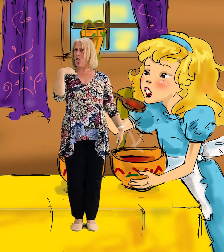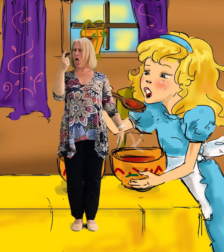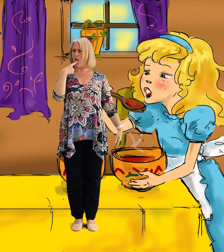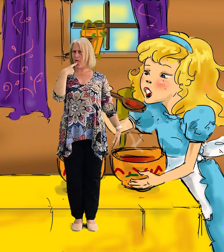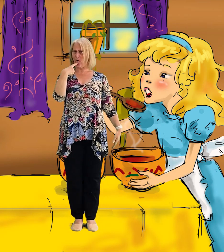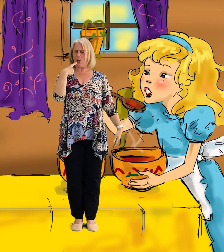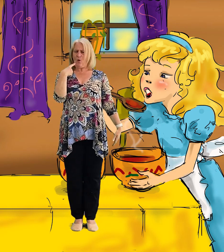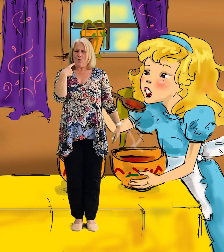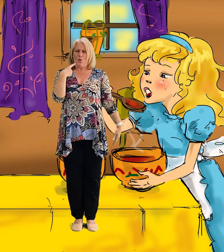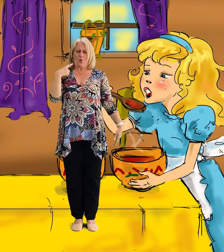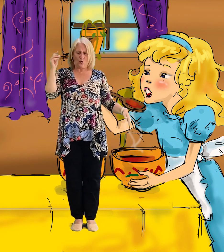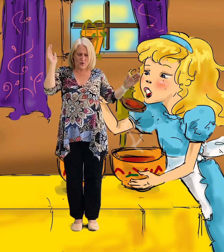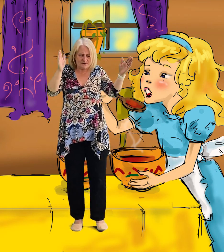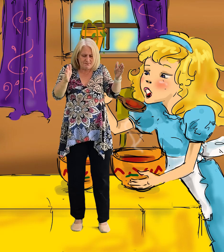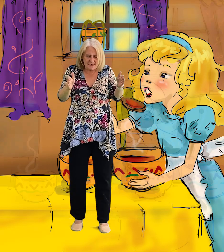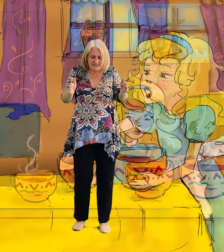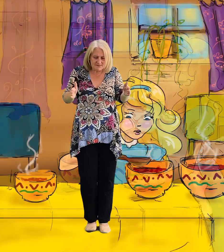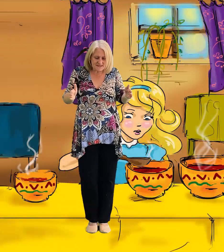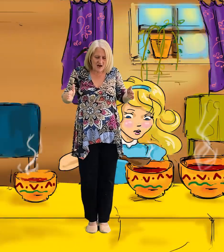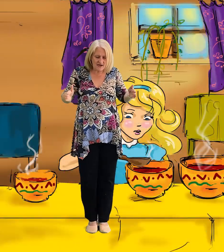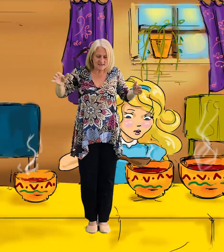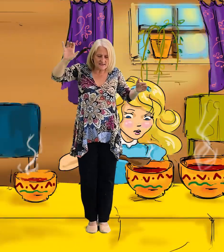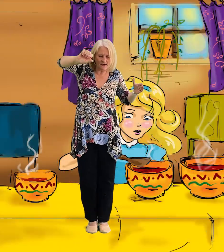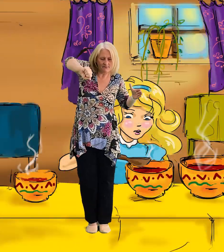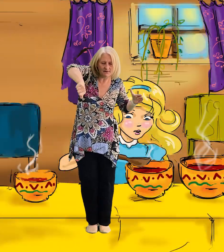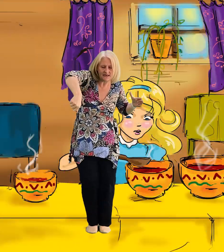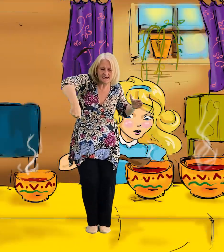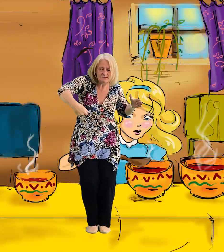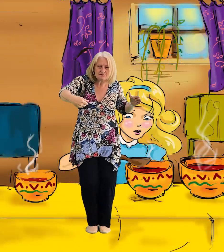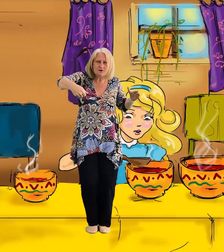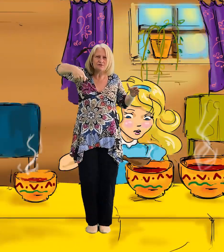hot. Oh, it's a medium size. Medium spoonful.